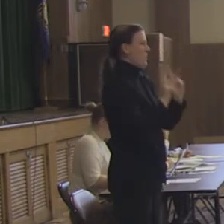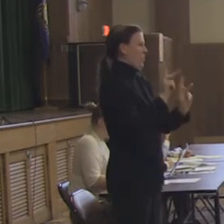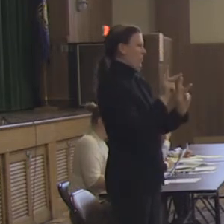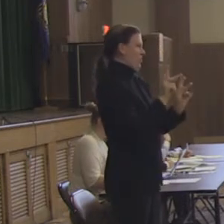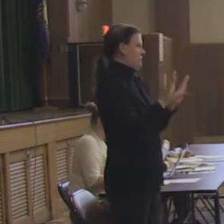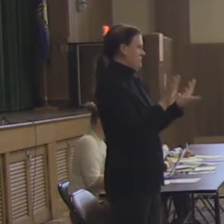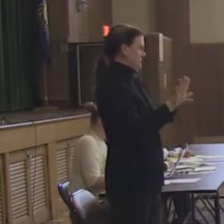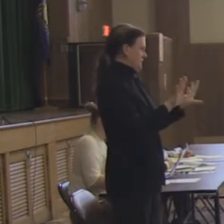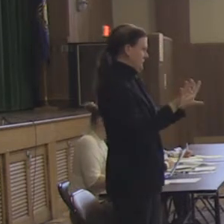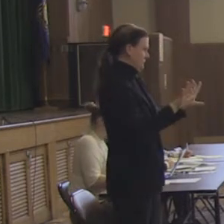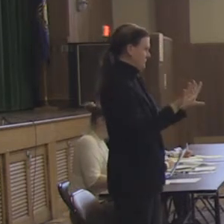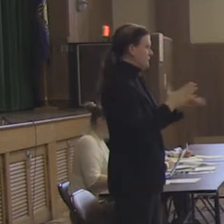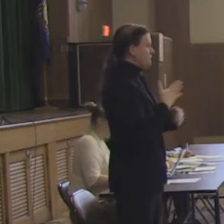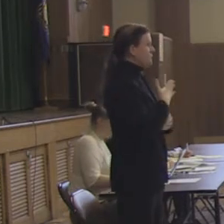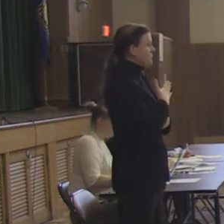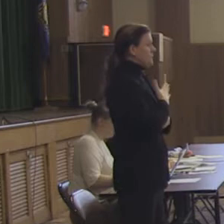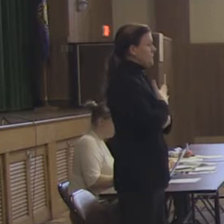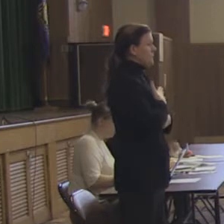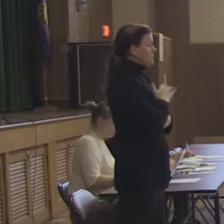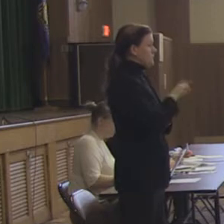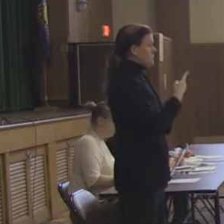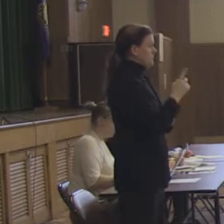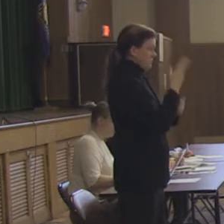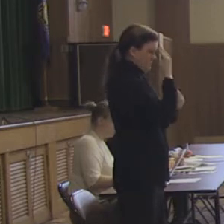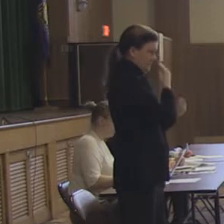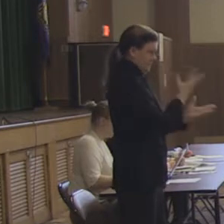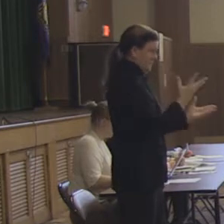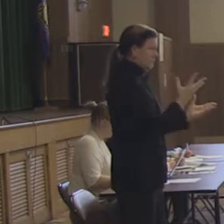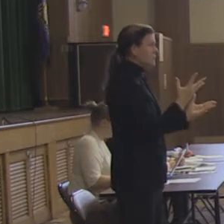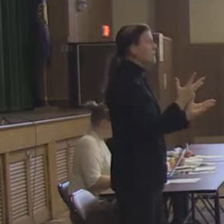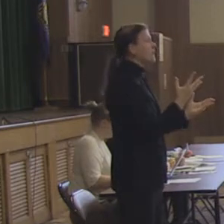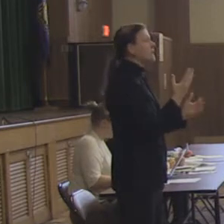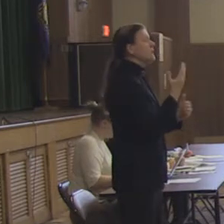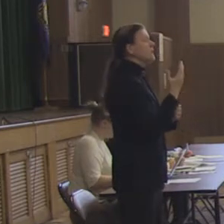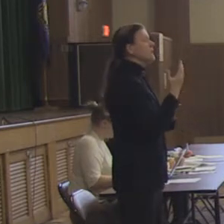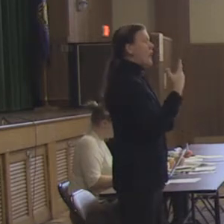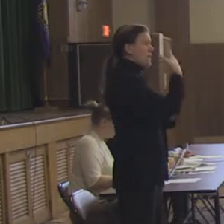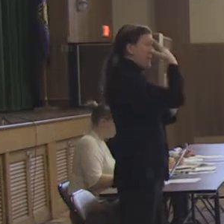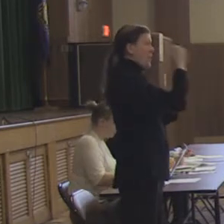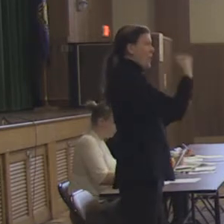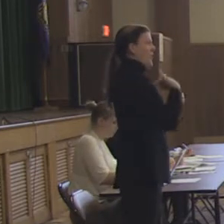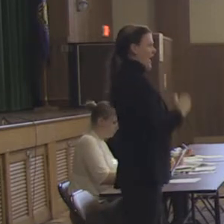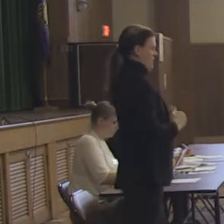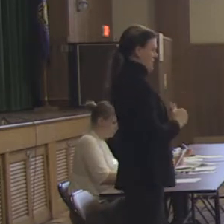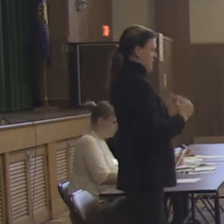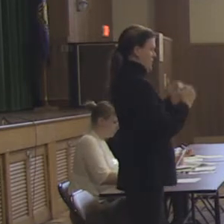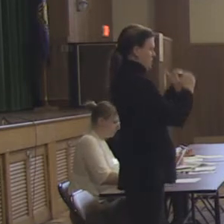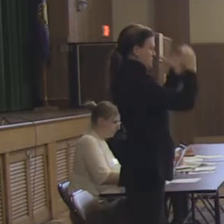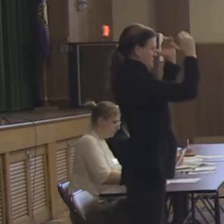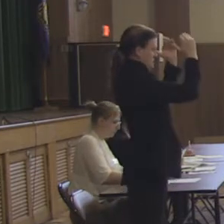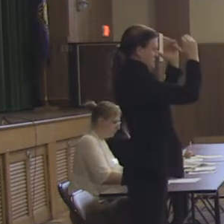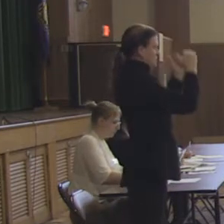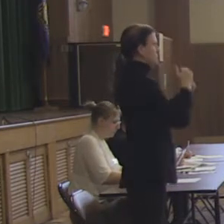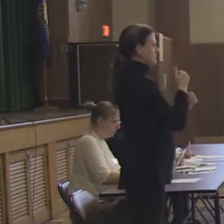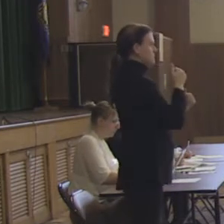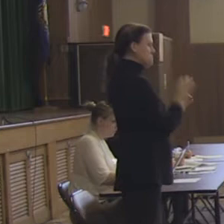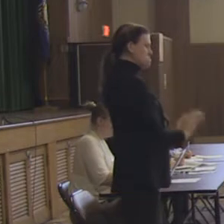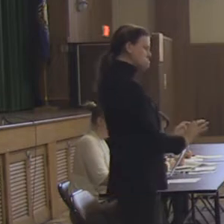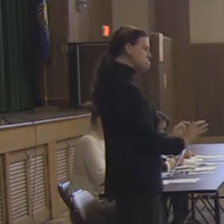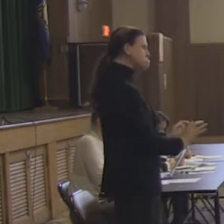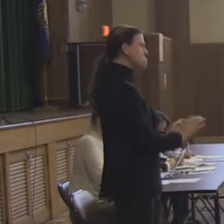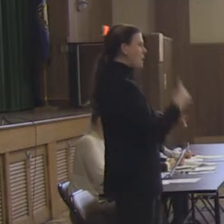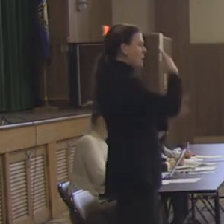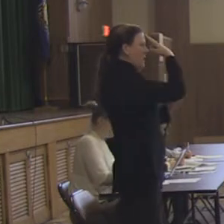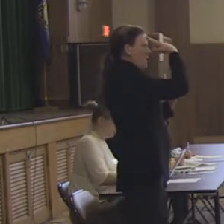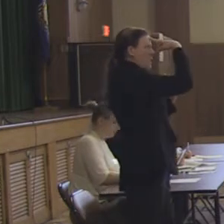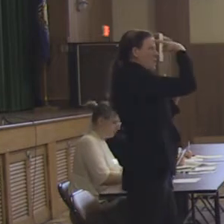disabilities. And one of the first things I want to tell you is that there are lots of levels to mental health, and we need to remember all of them. And so it's